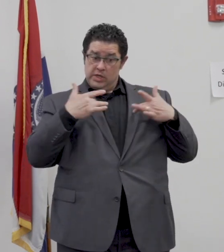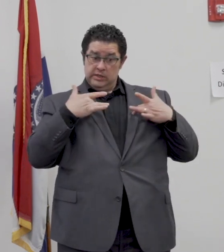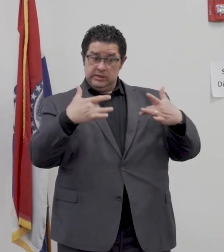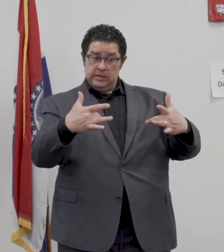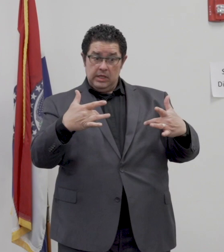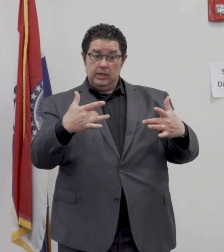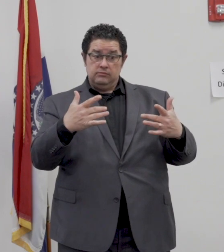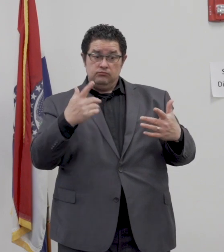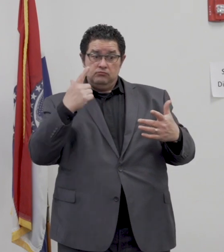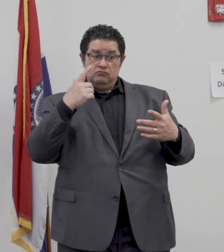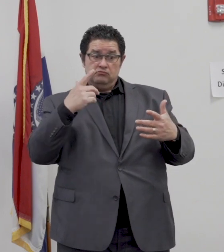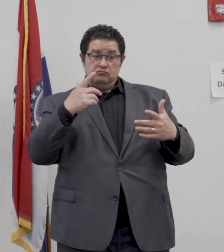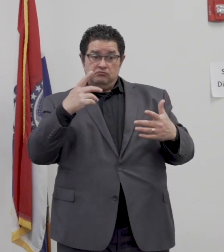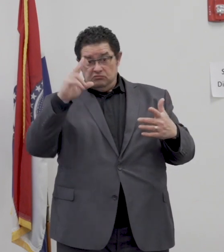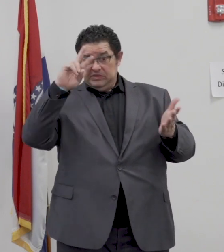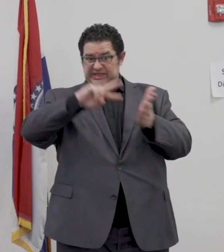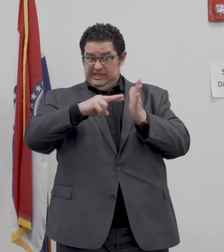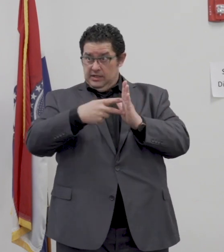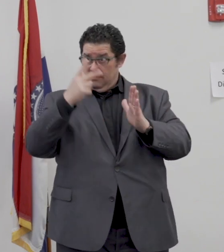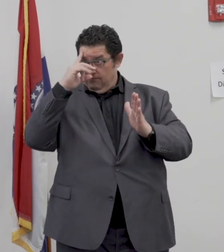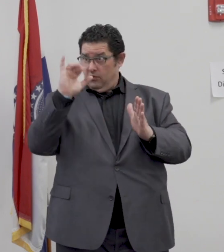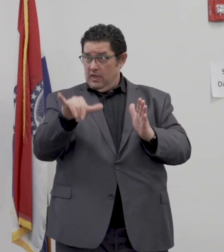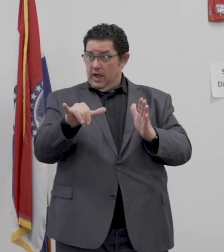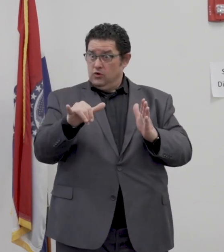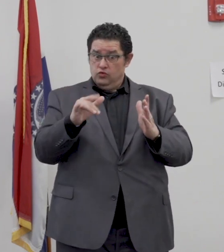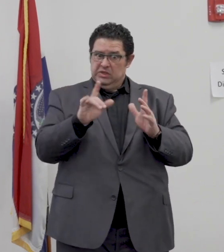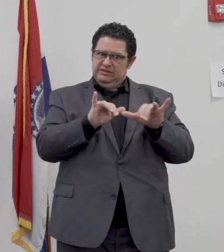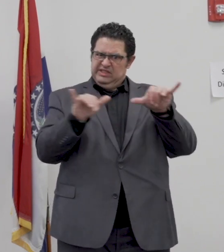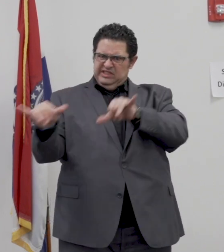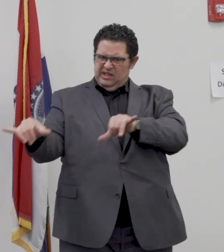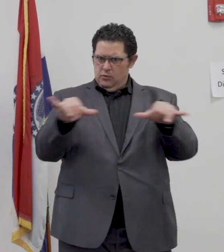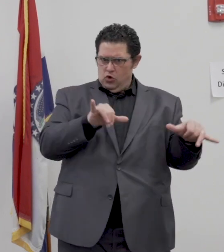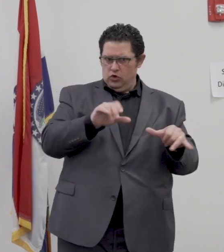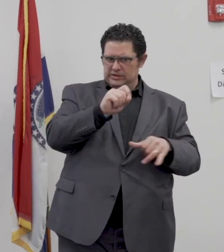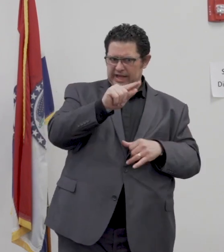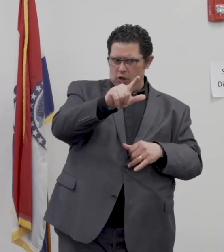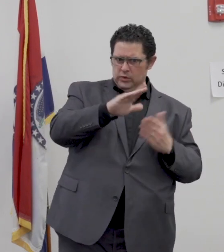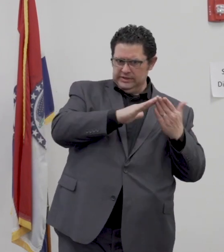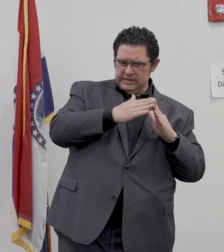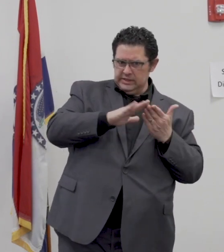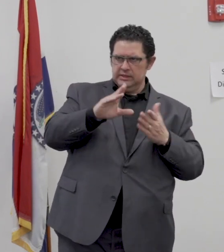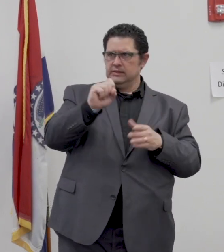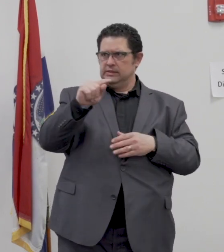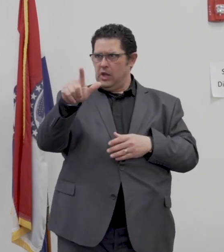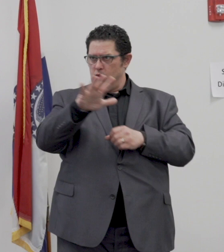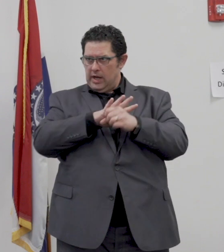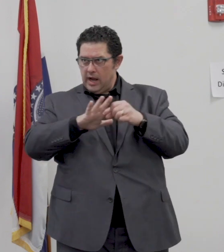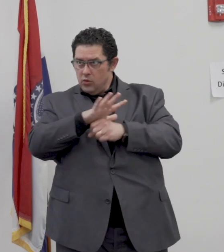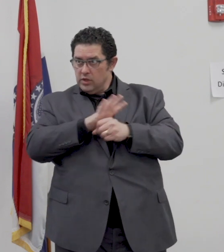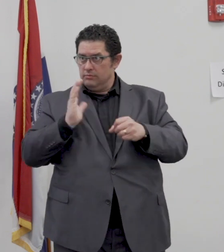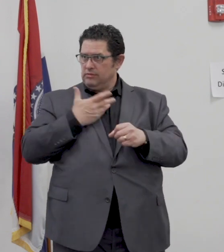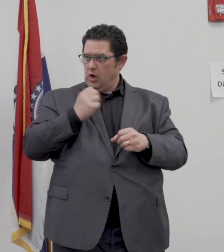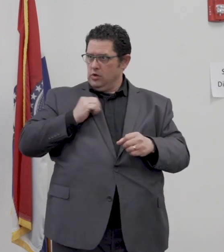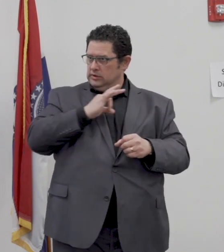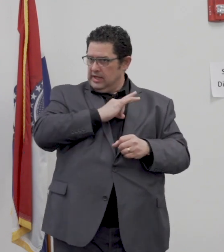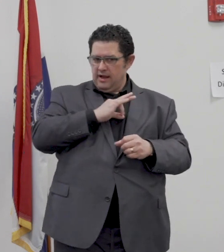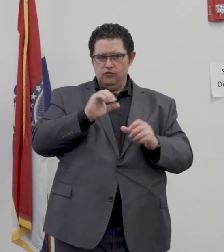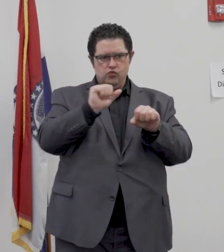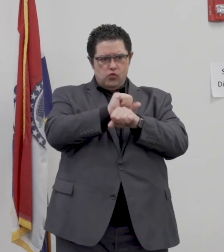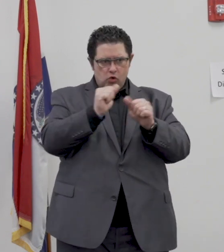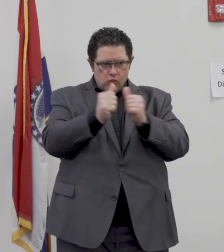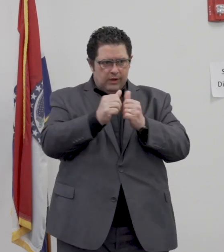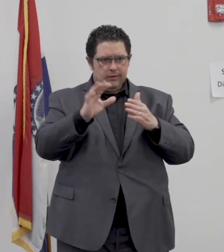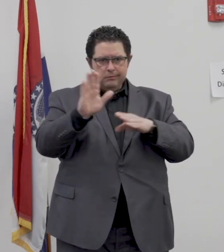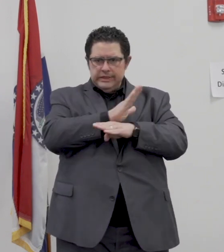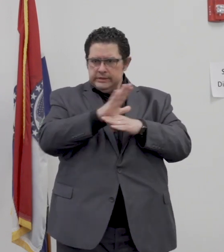be very similar in the city of St. Louis and in St. Louis County, and our staff are working together with our business leaders, with our public